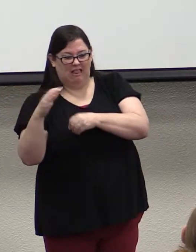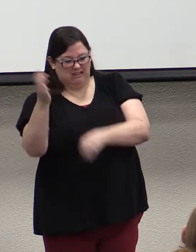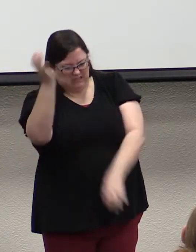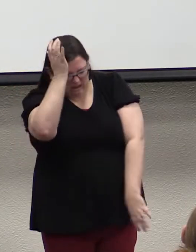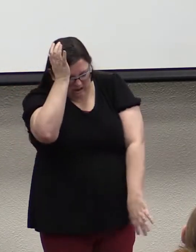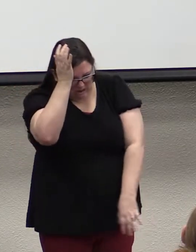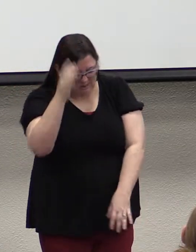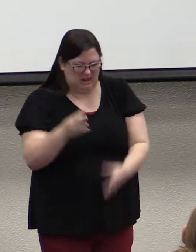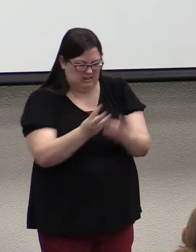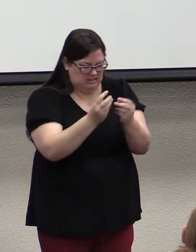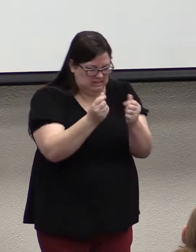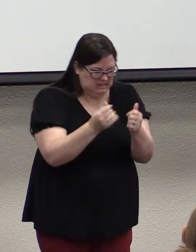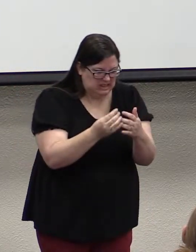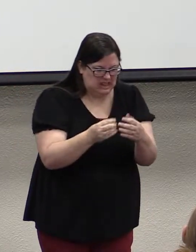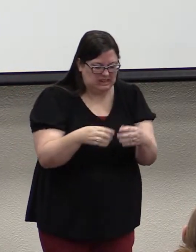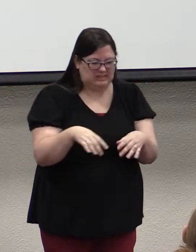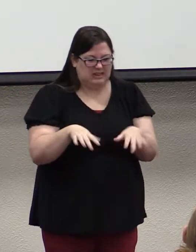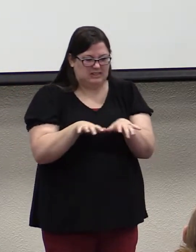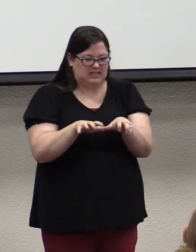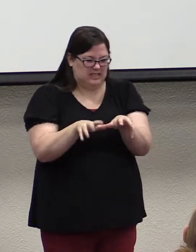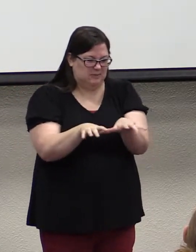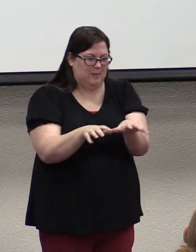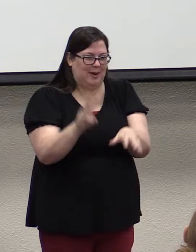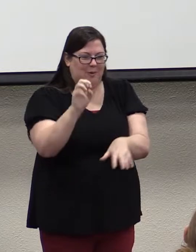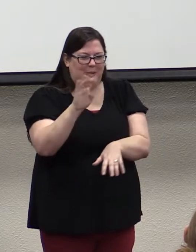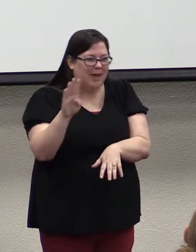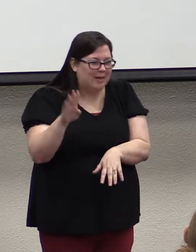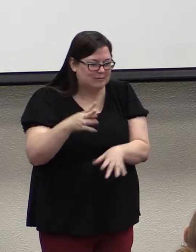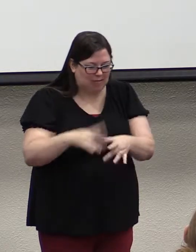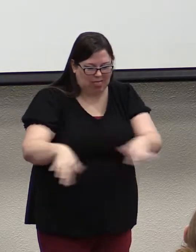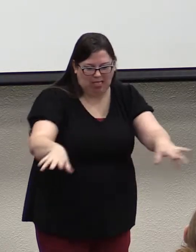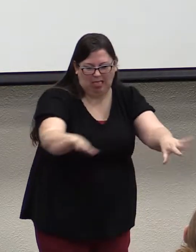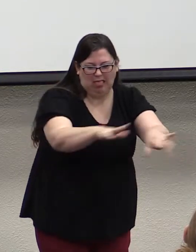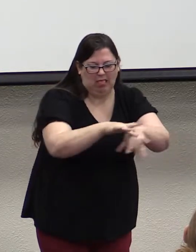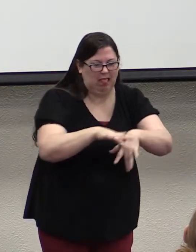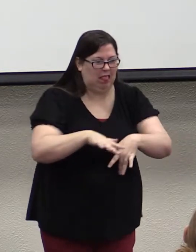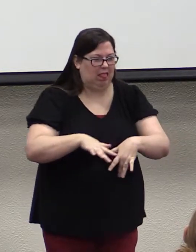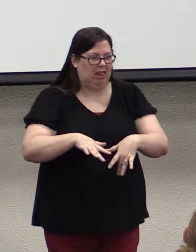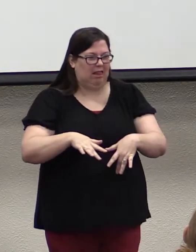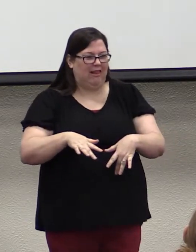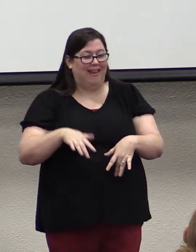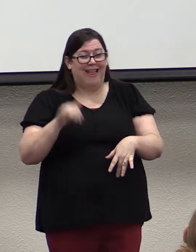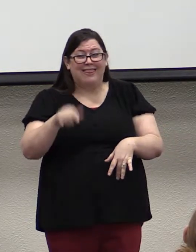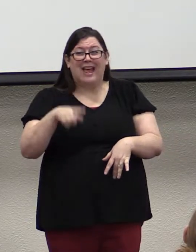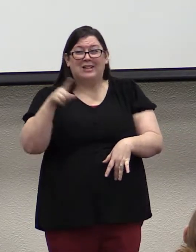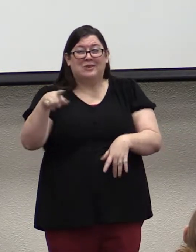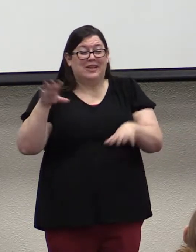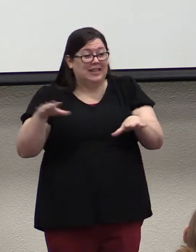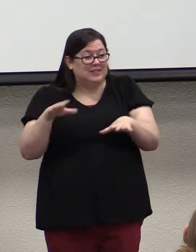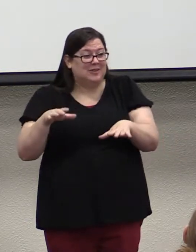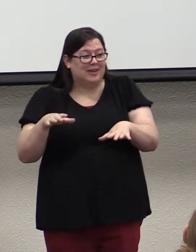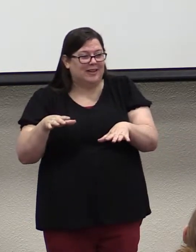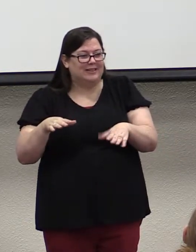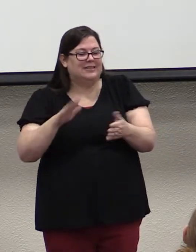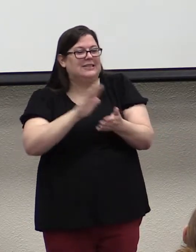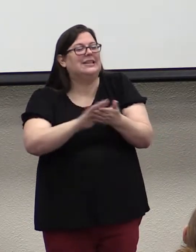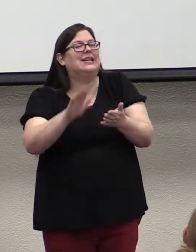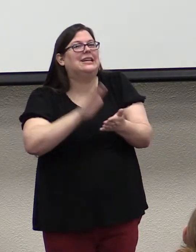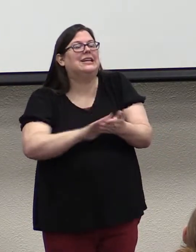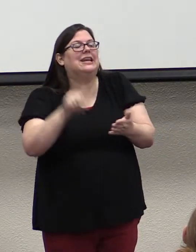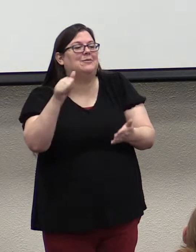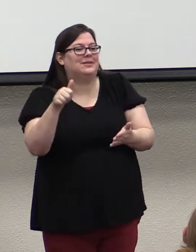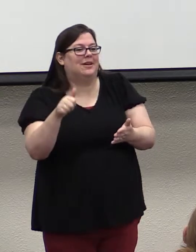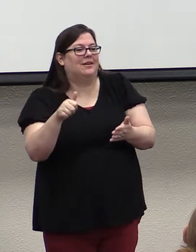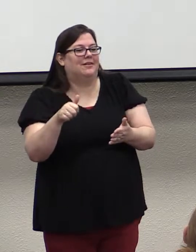cobwebs underneath your refrigerator? I think that's what he was doing. He's going off by himself to clean that stuff out, to keep it running